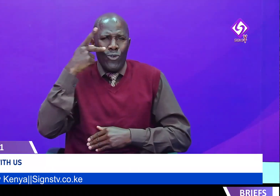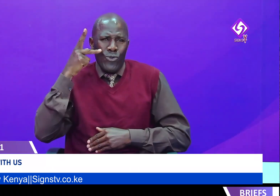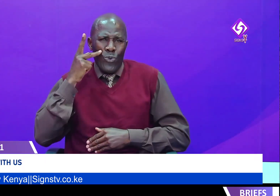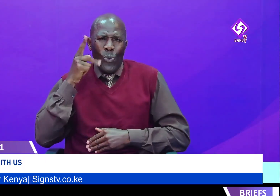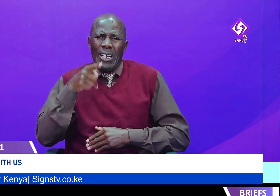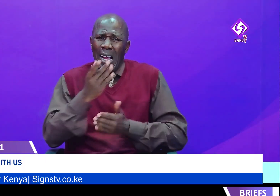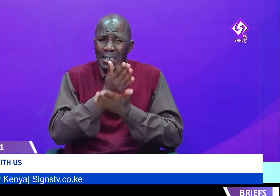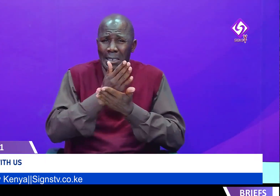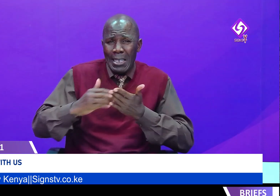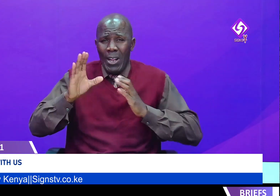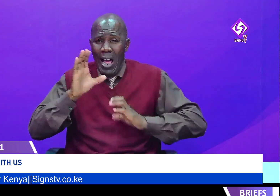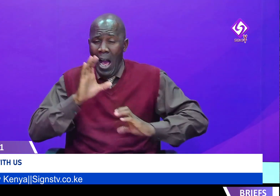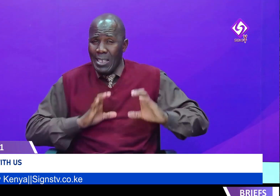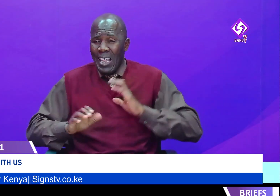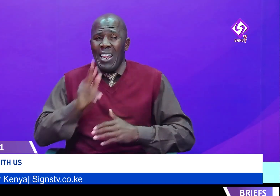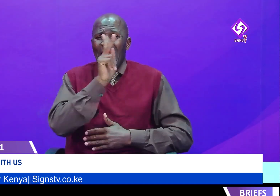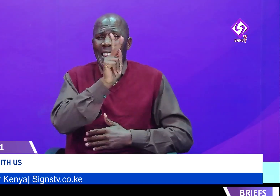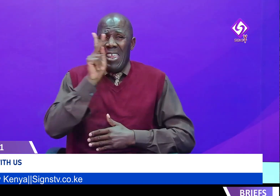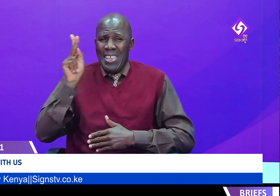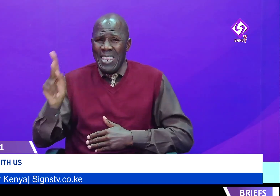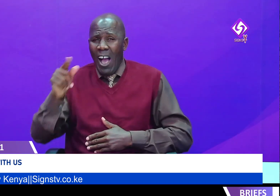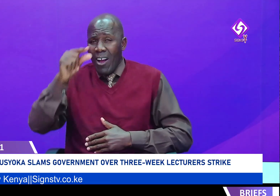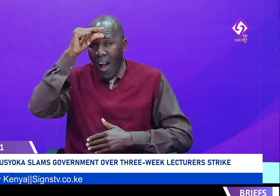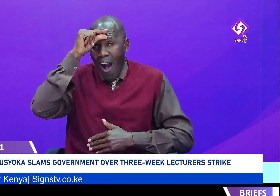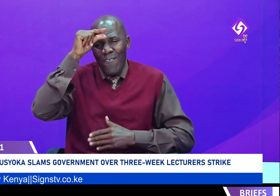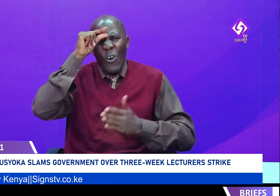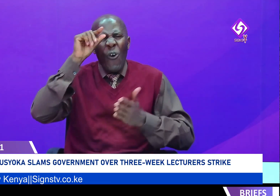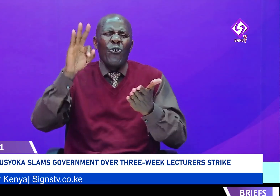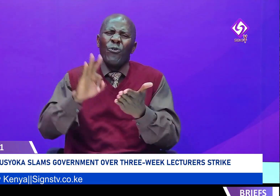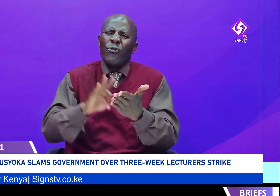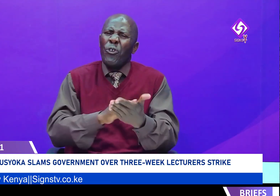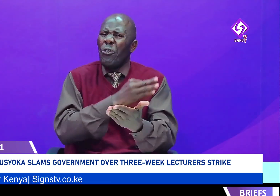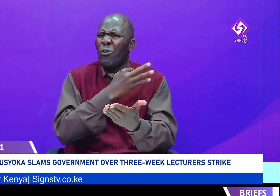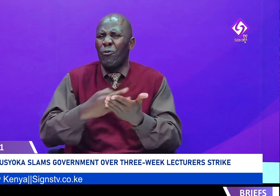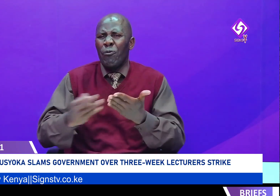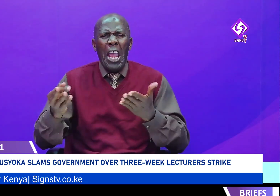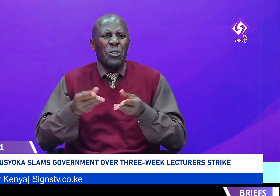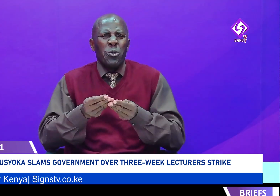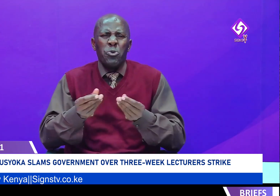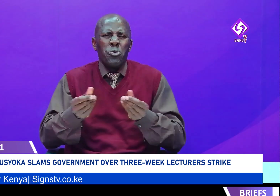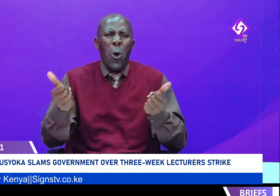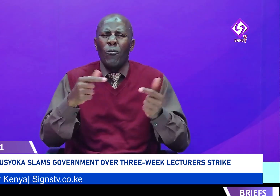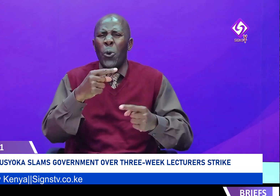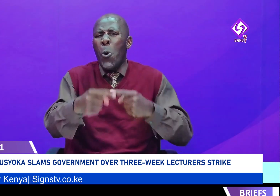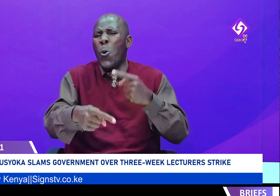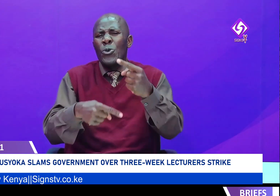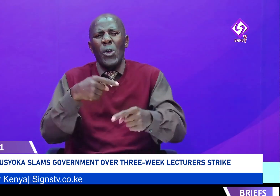Opposition Chief Kalonzo Musyoka has severely criticized the Kenya Kwanza government for its failure to resolve the